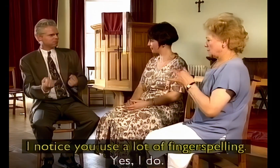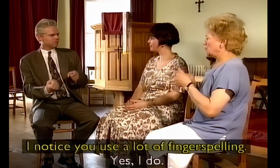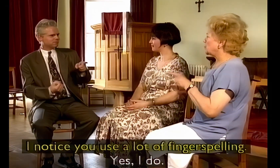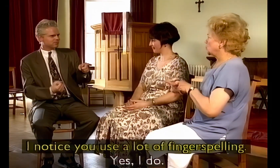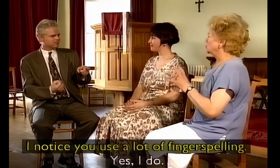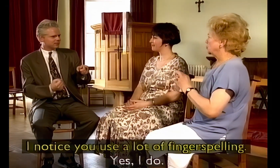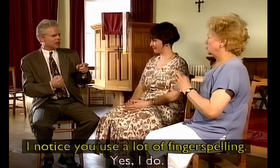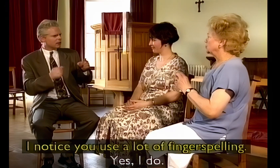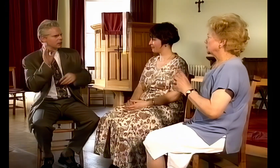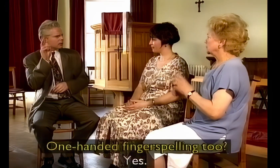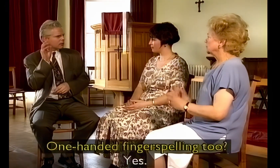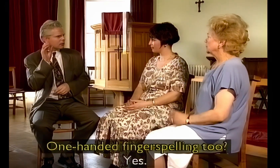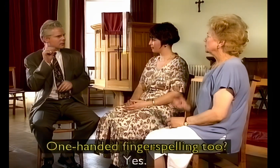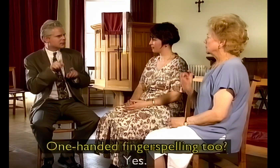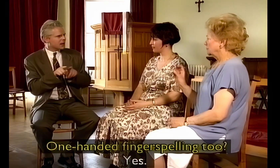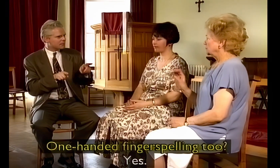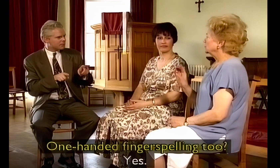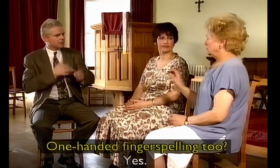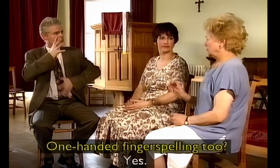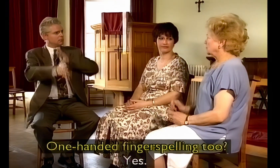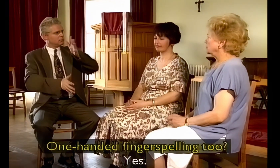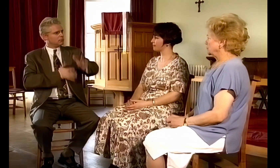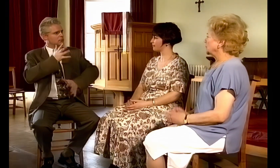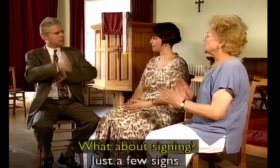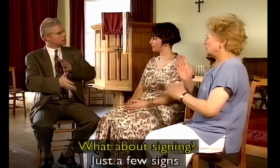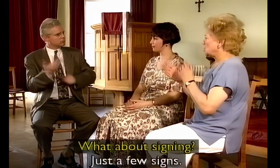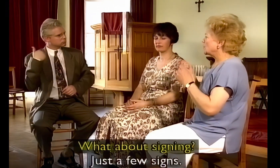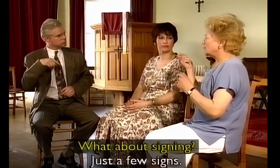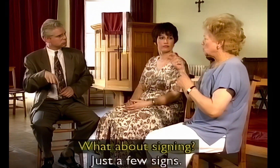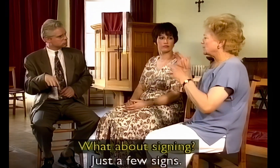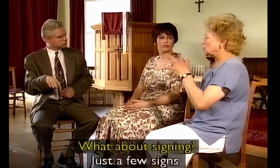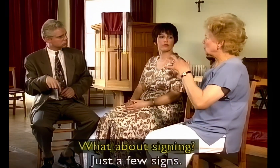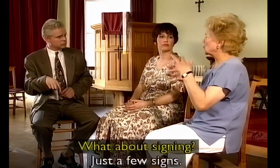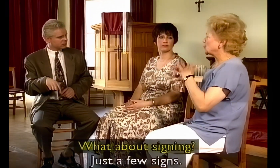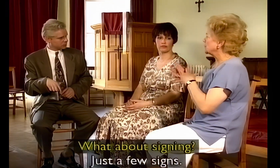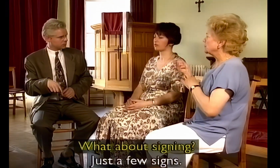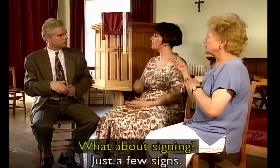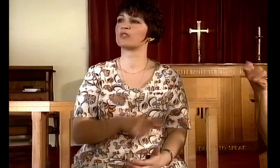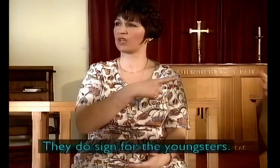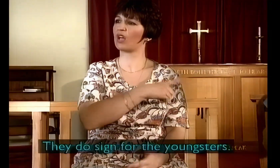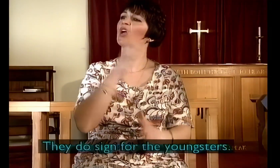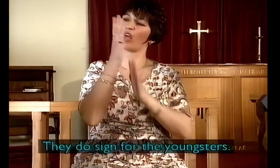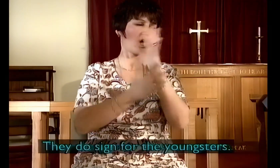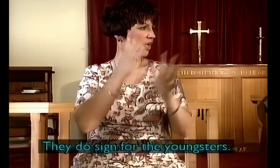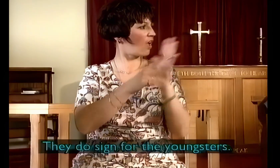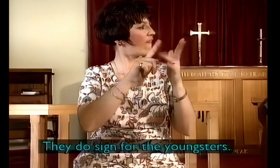I do. And one-handed finger spelling too? Yes, one-handed too. What about signing? Just a few signs, very few though. Oh, well, they do sign